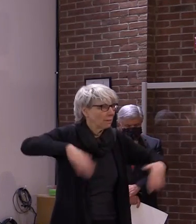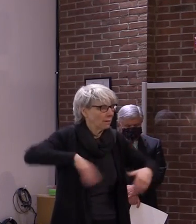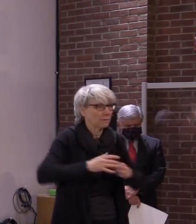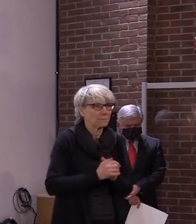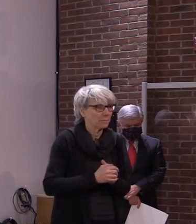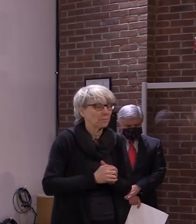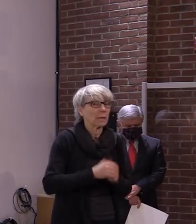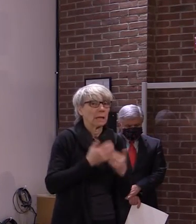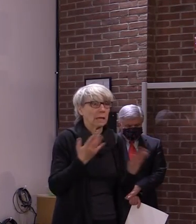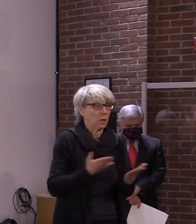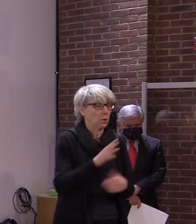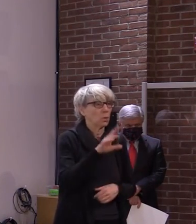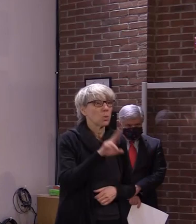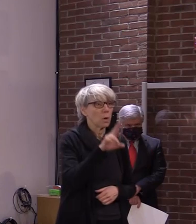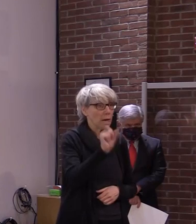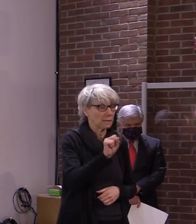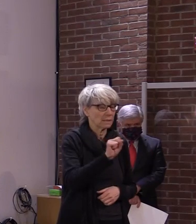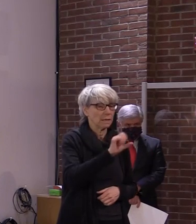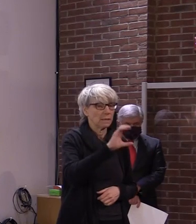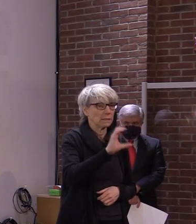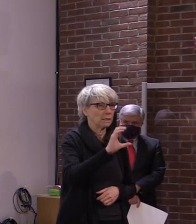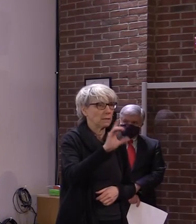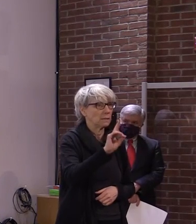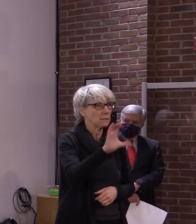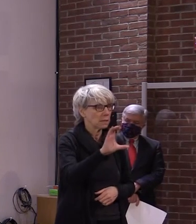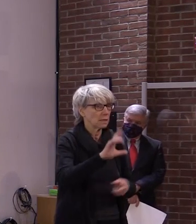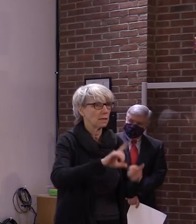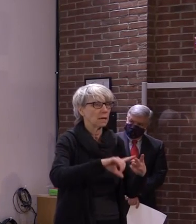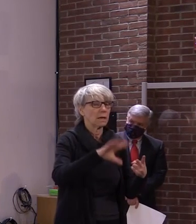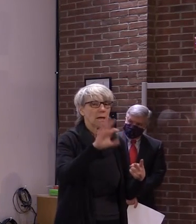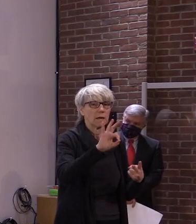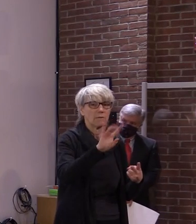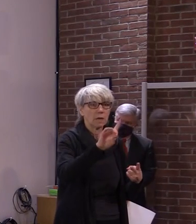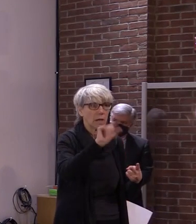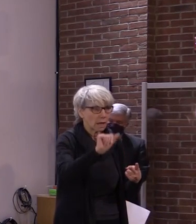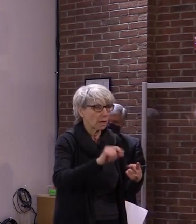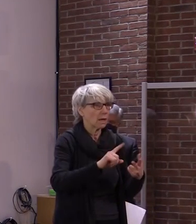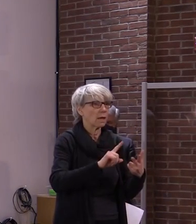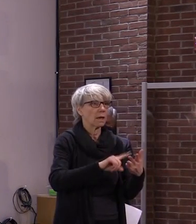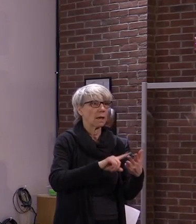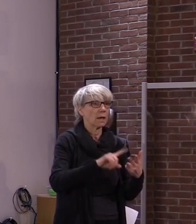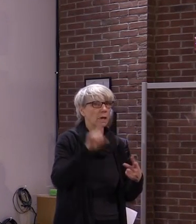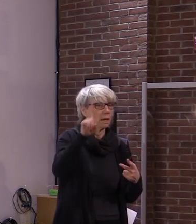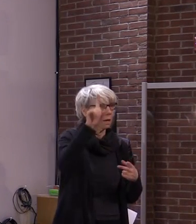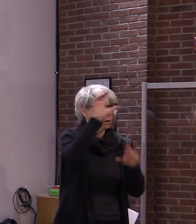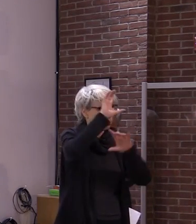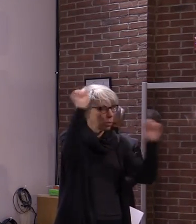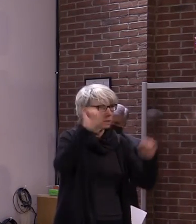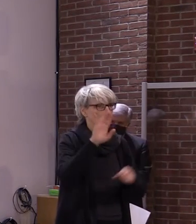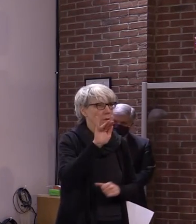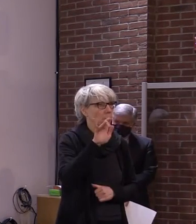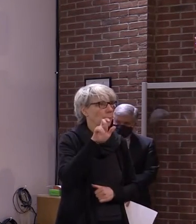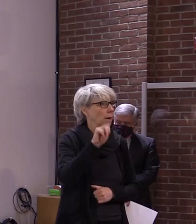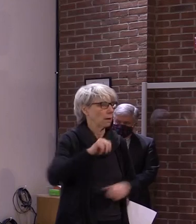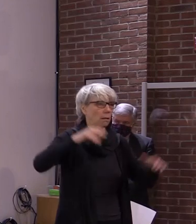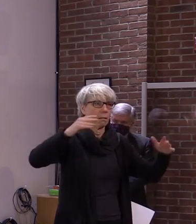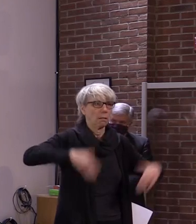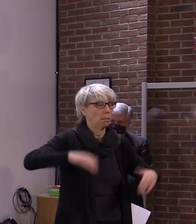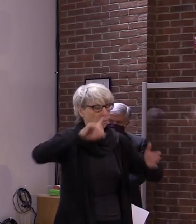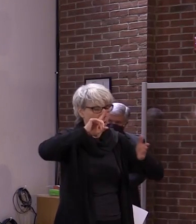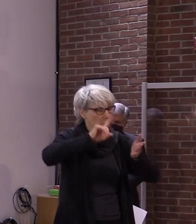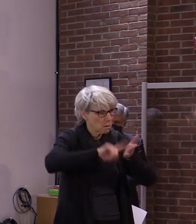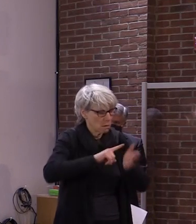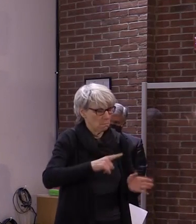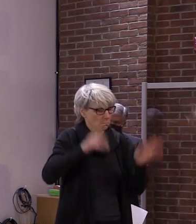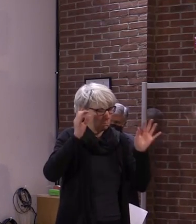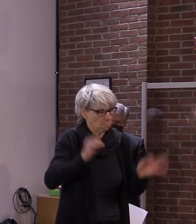by CDC, FDA, or the Biden administration. The closest anyone has come is that CDC allows for